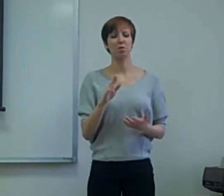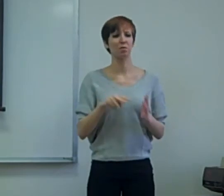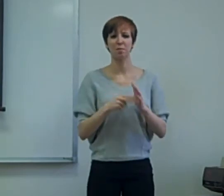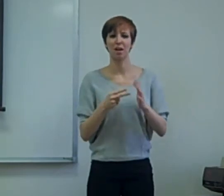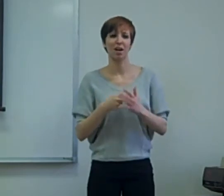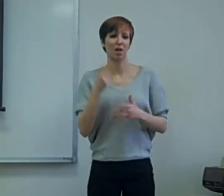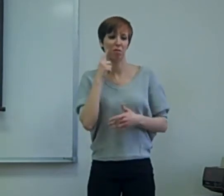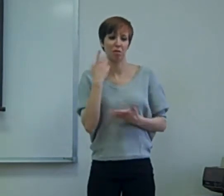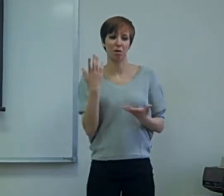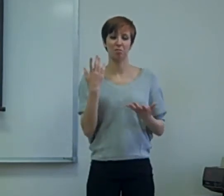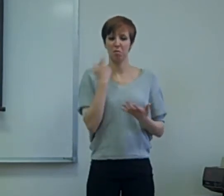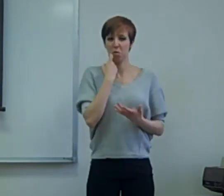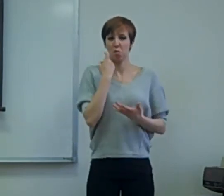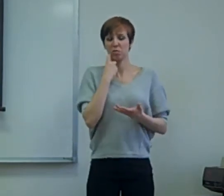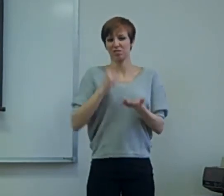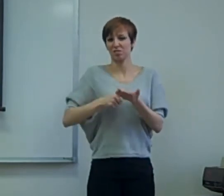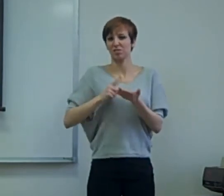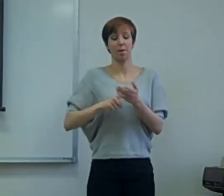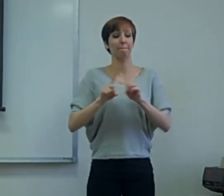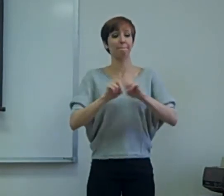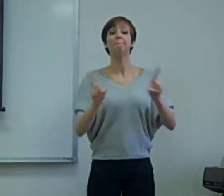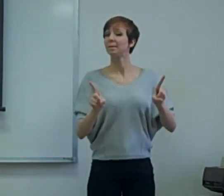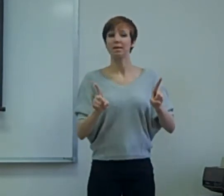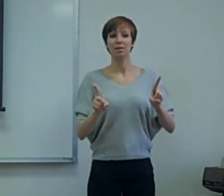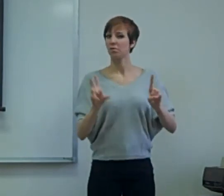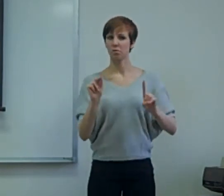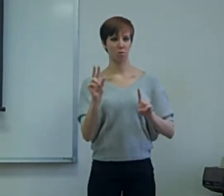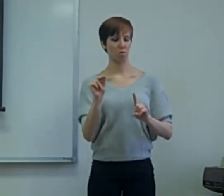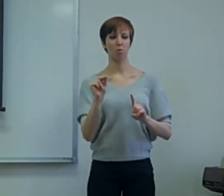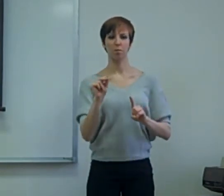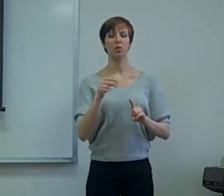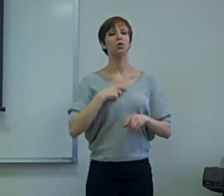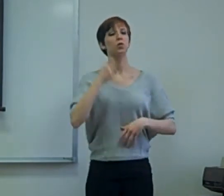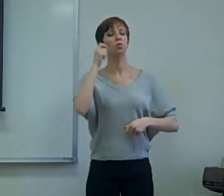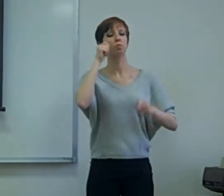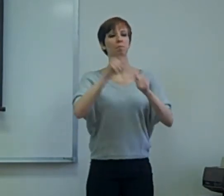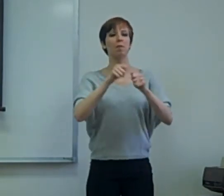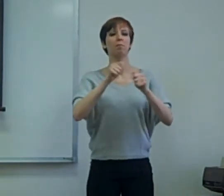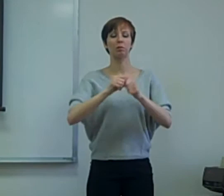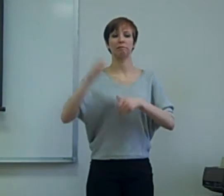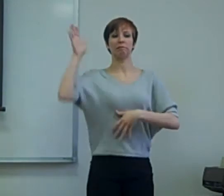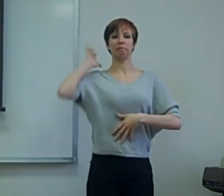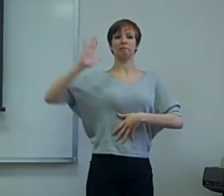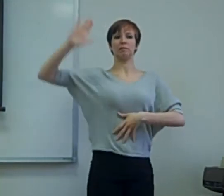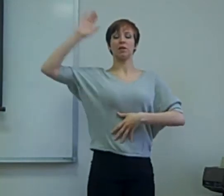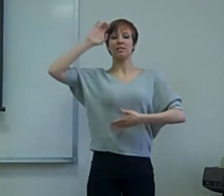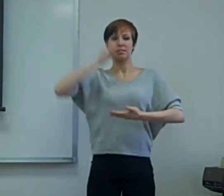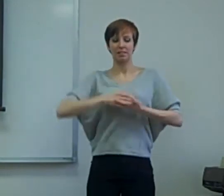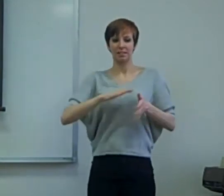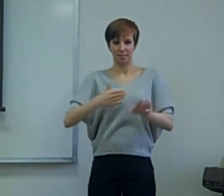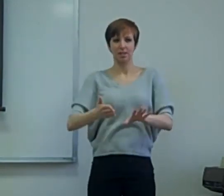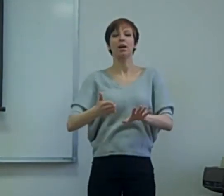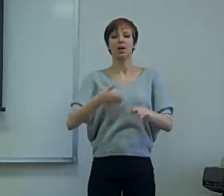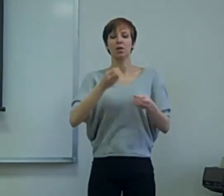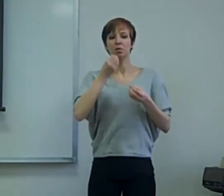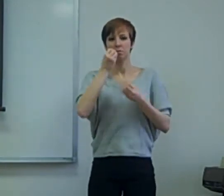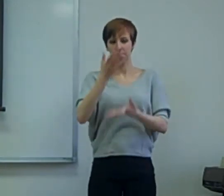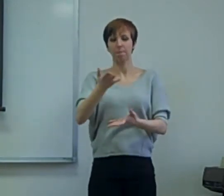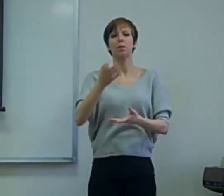or whatever. And so then she went on to recall that, and she says, do you remember what I said to you? And I said, yeah, I remember. And she burst into tears, and she